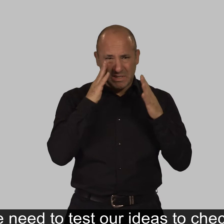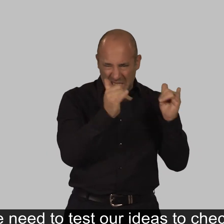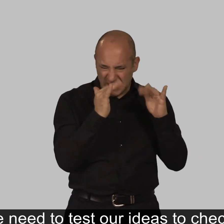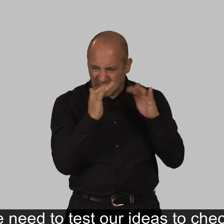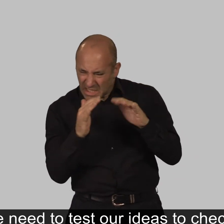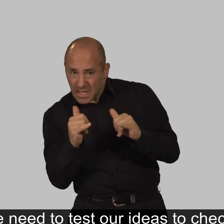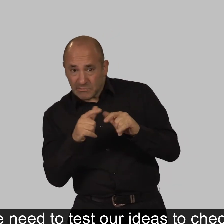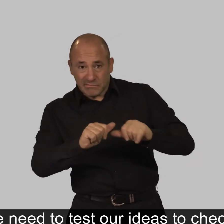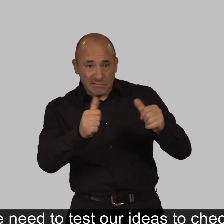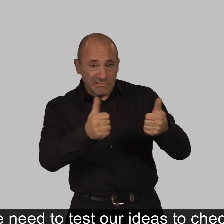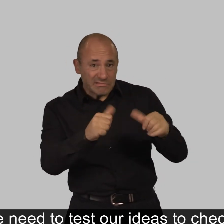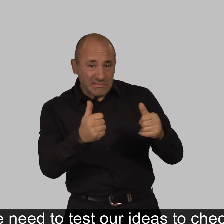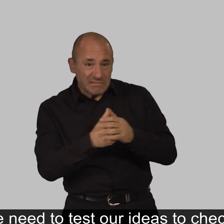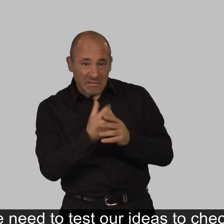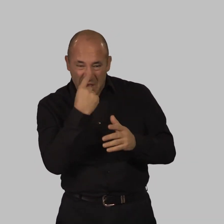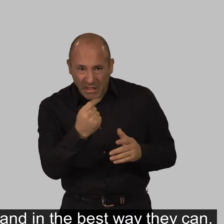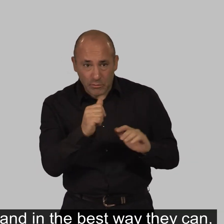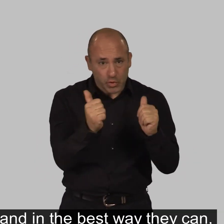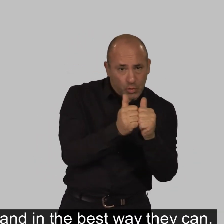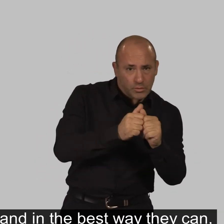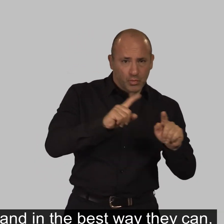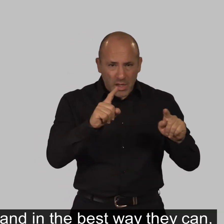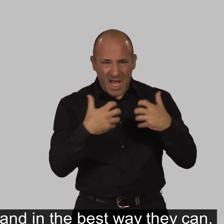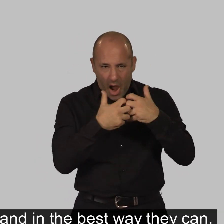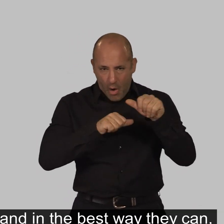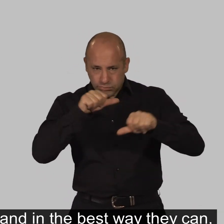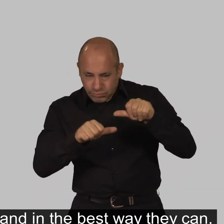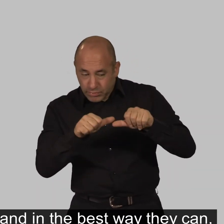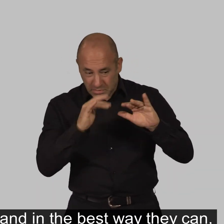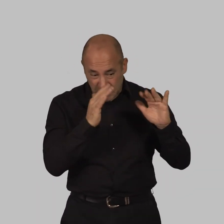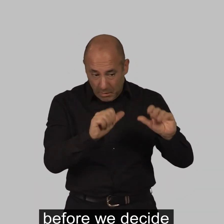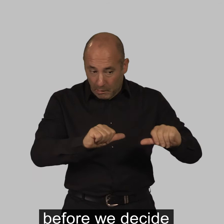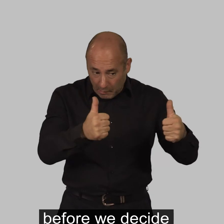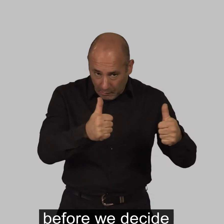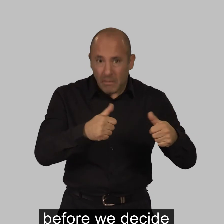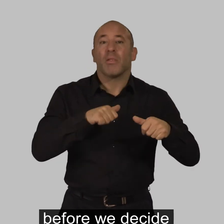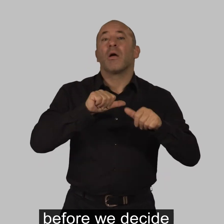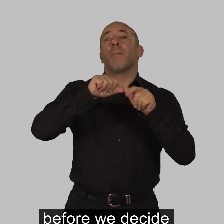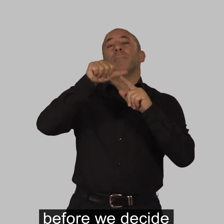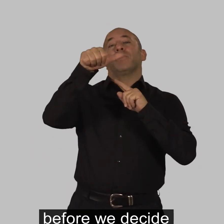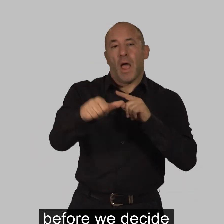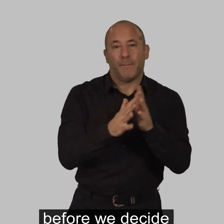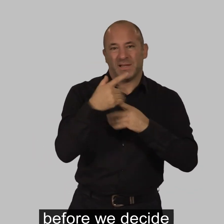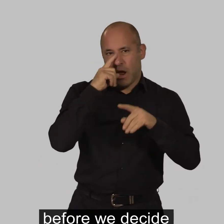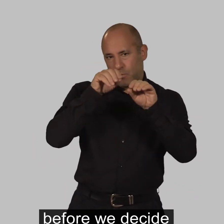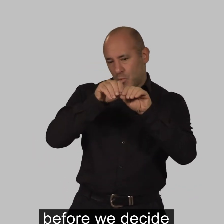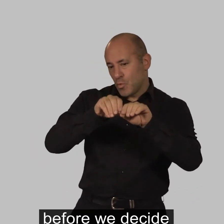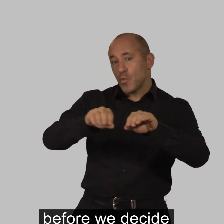We need to test our ideas to check they do what we want them to do, and in the best way they